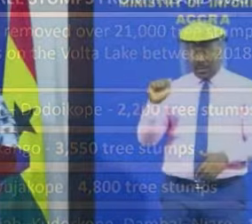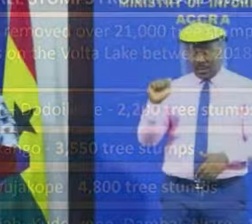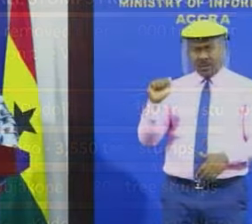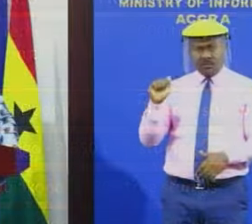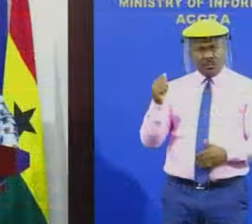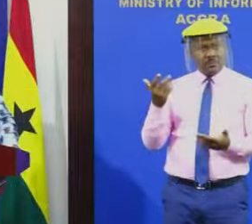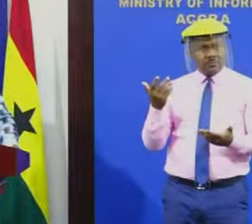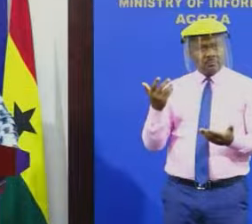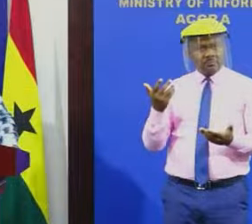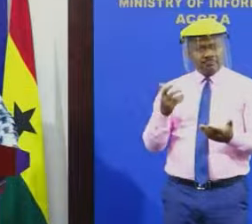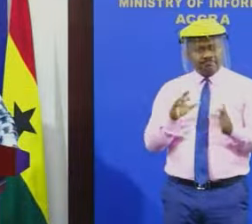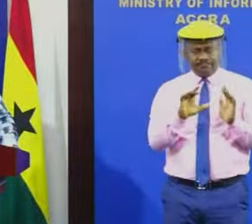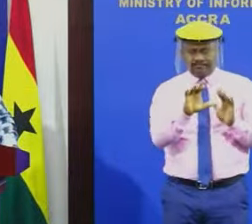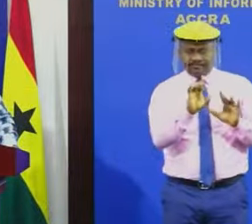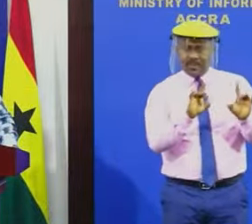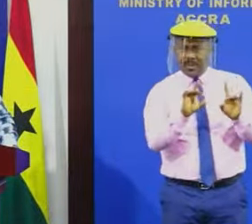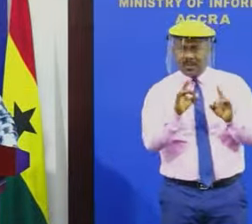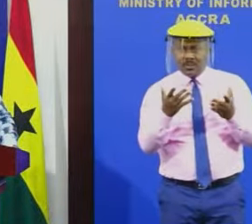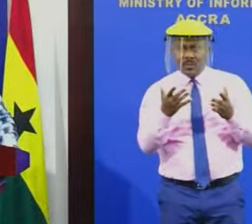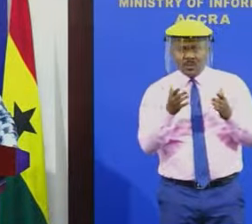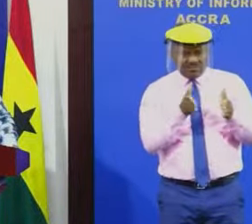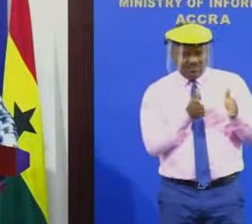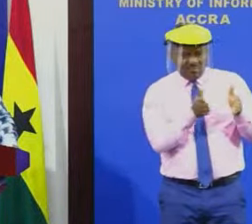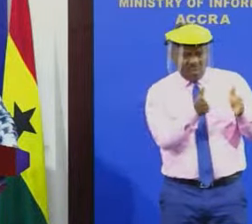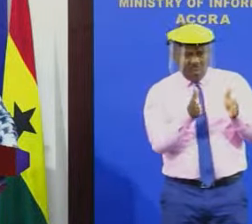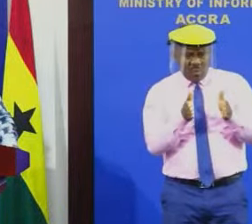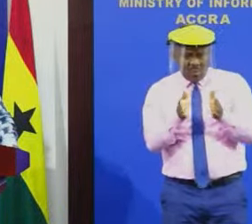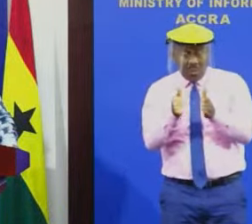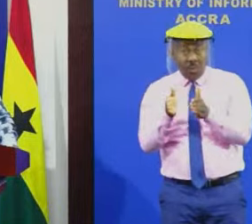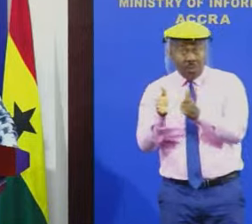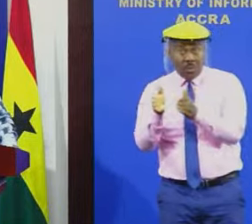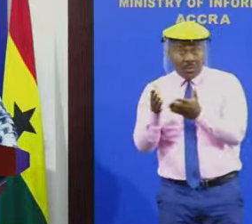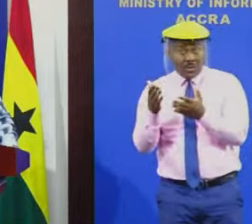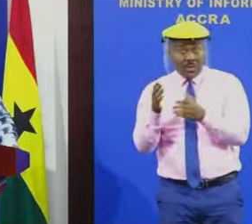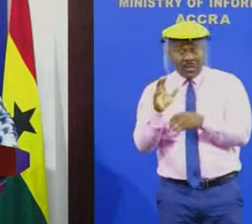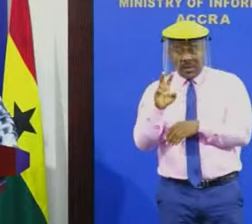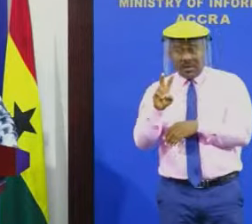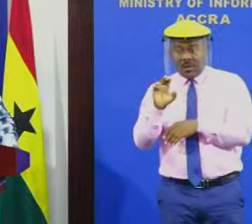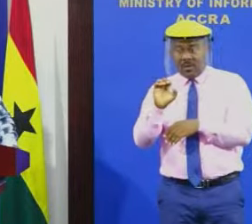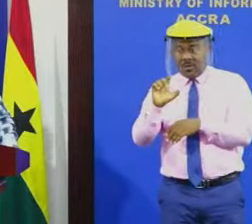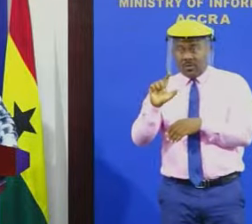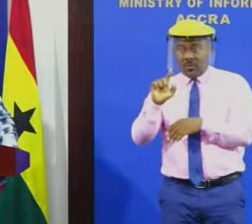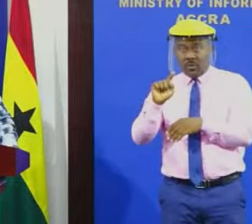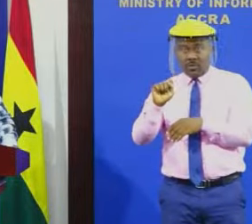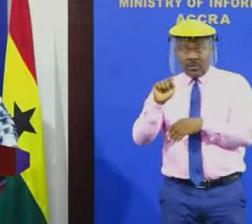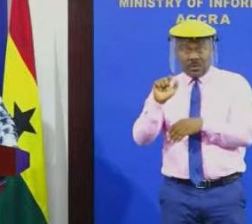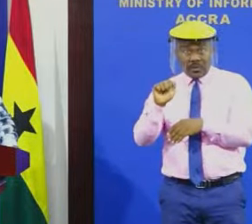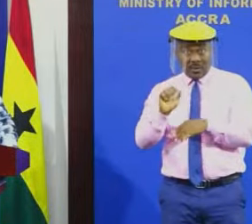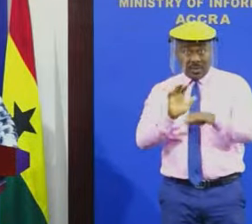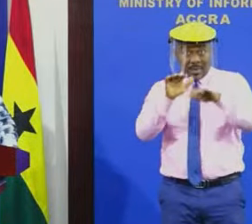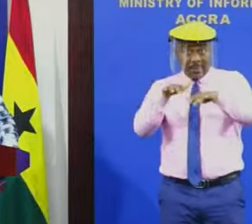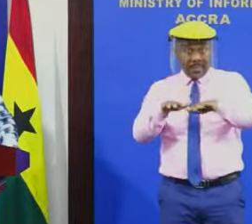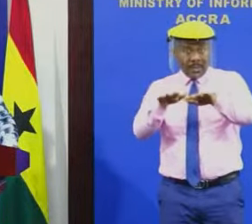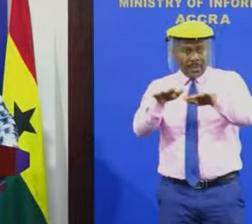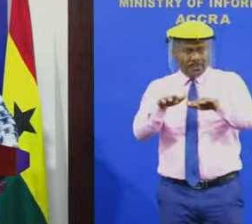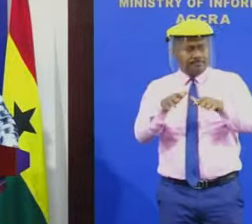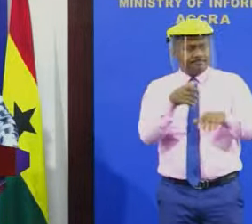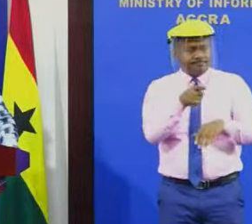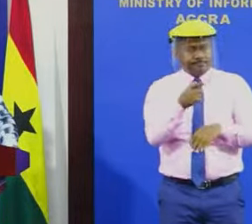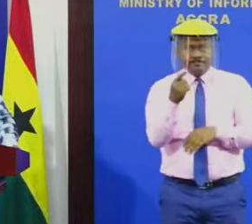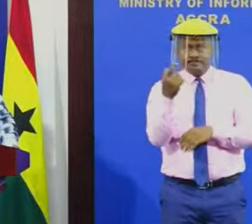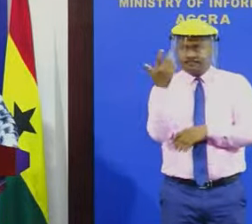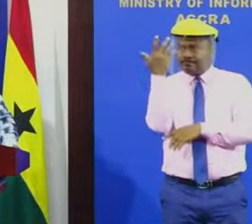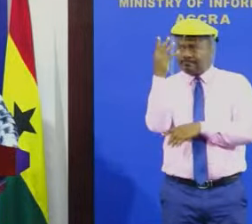has therefore selected some routes along the Volta Lake and undertaken this exercise of ensuring that we remove the tree